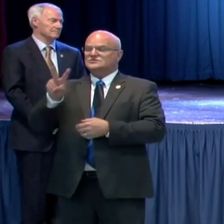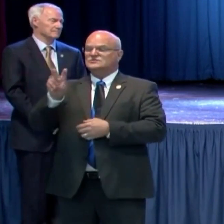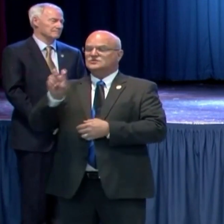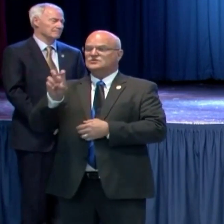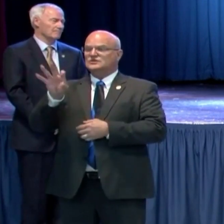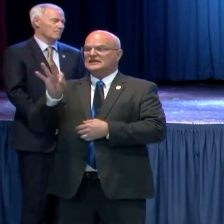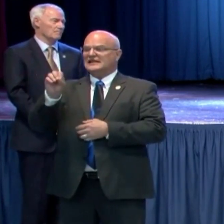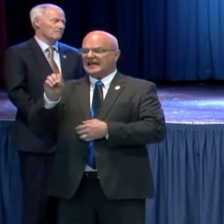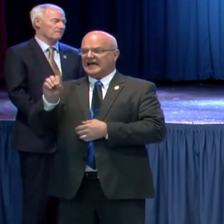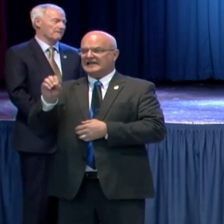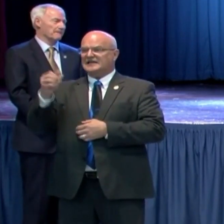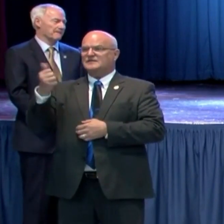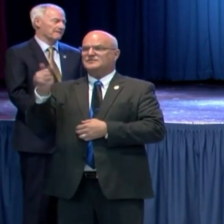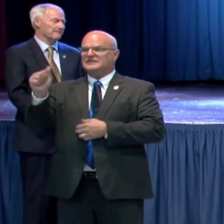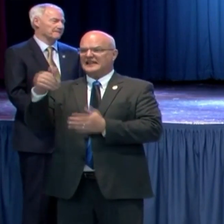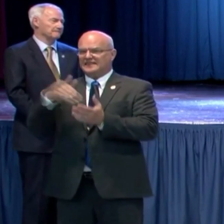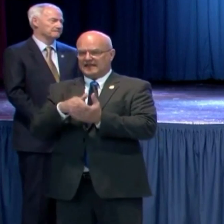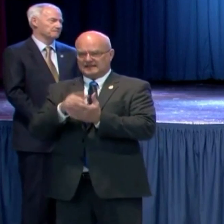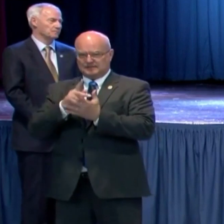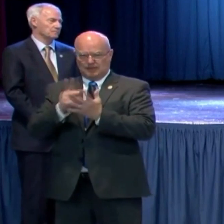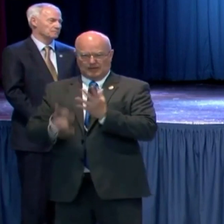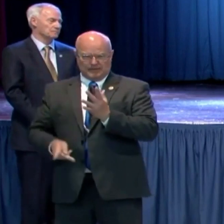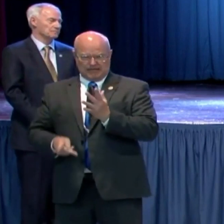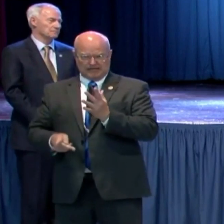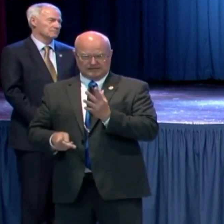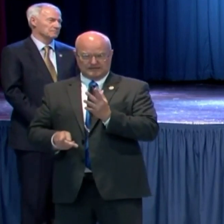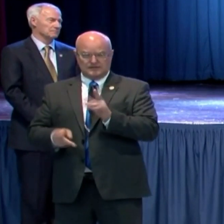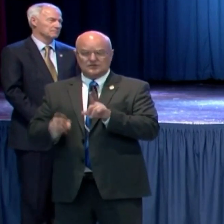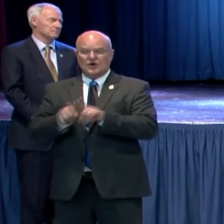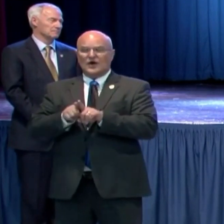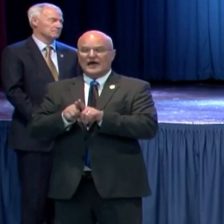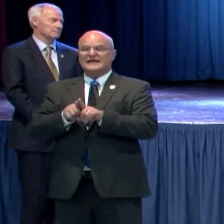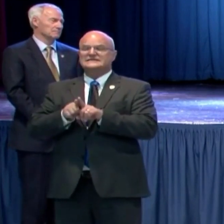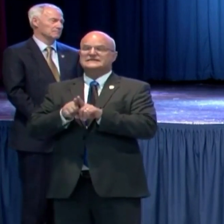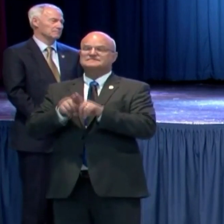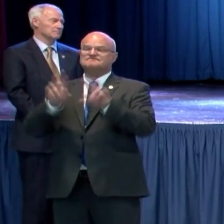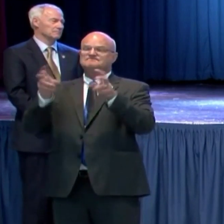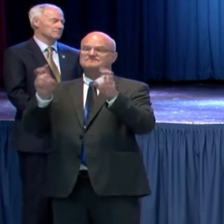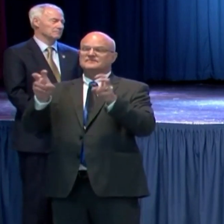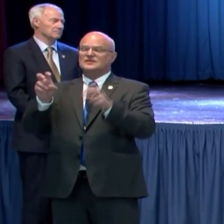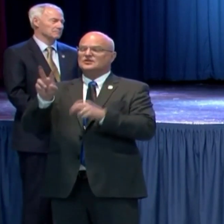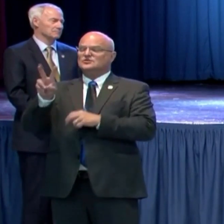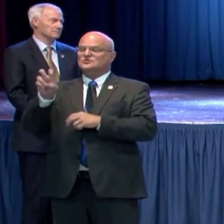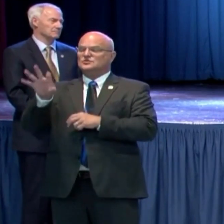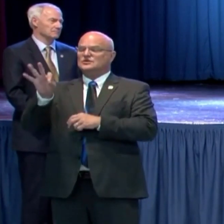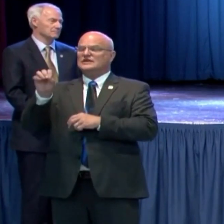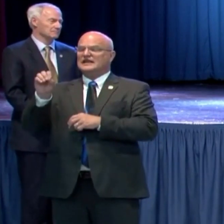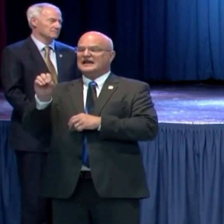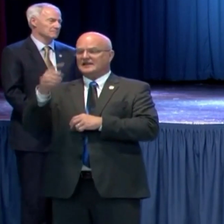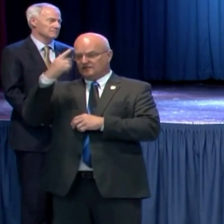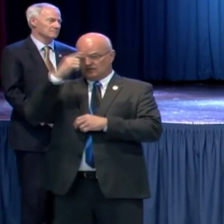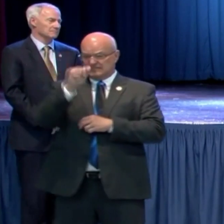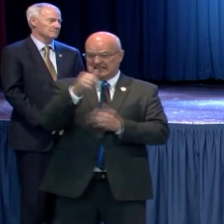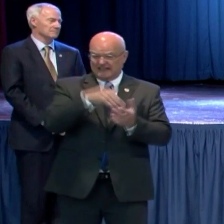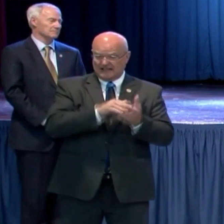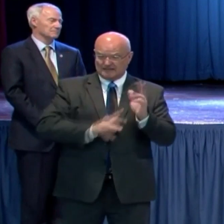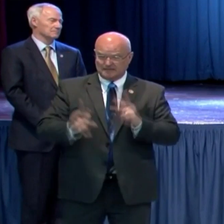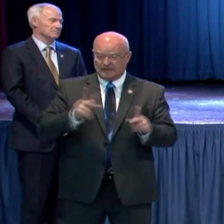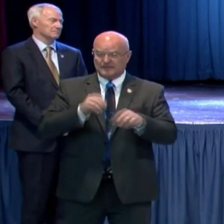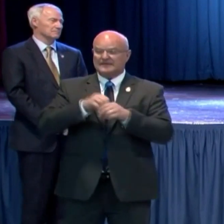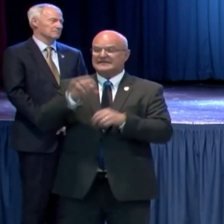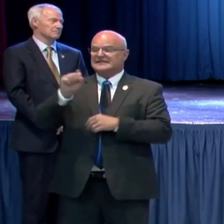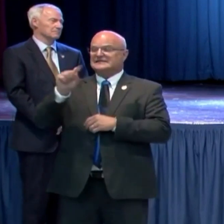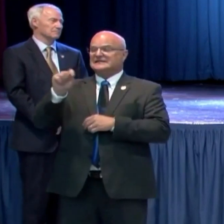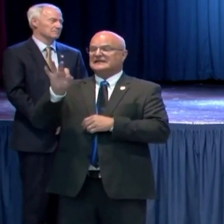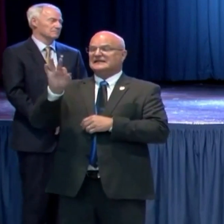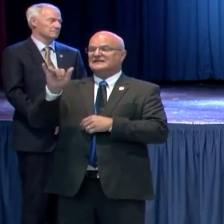290 per 10,000 population. So as a per capita, 290 per 10,000. In St.